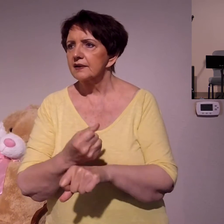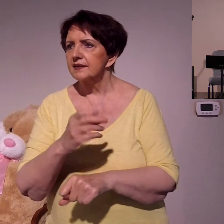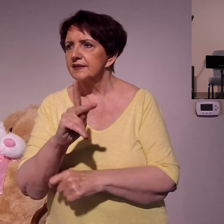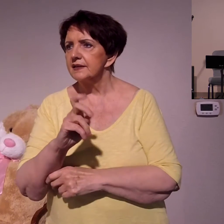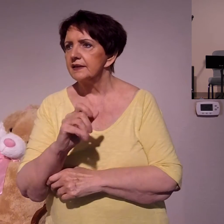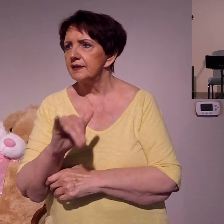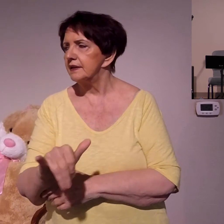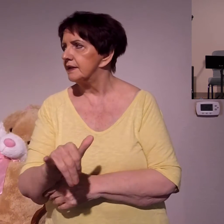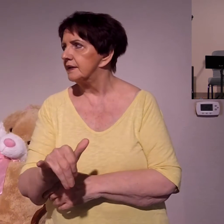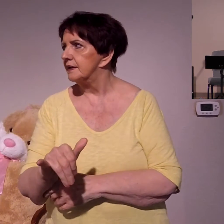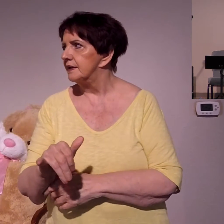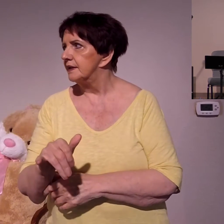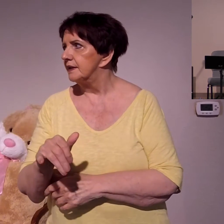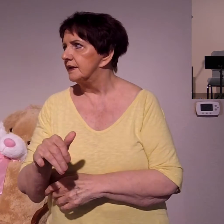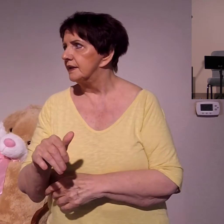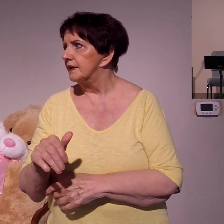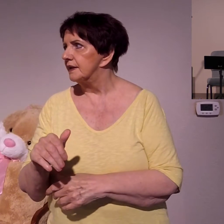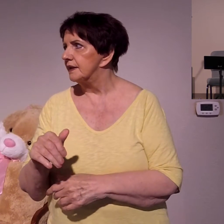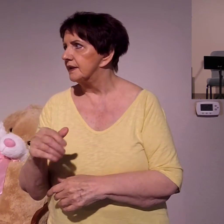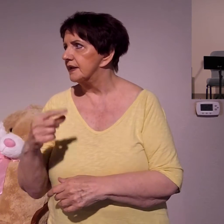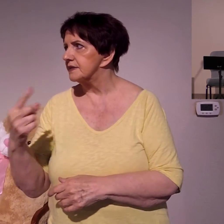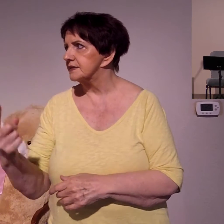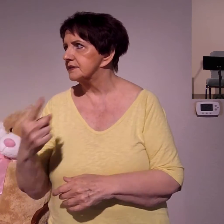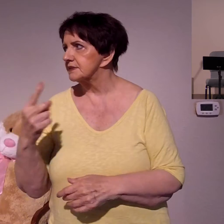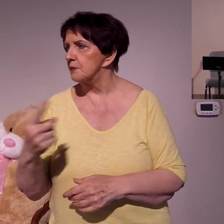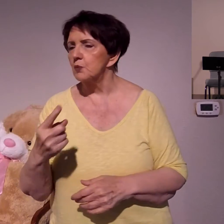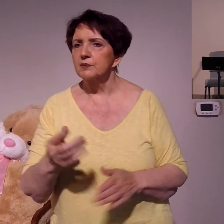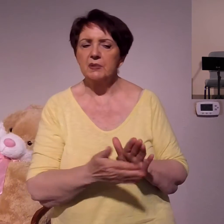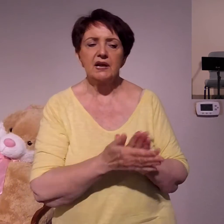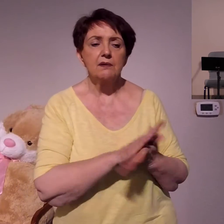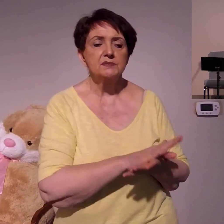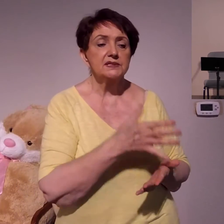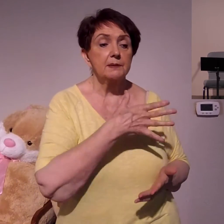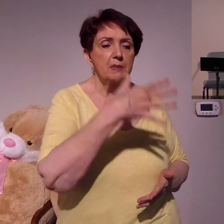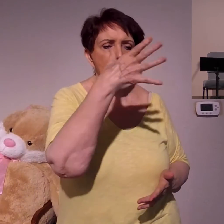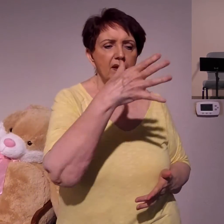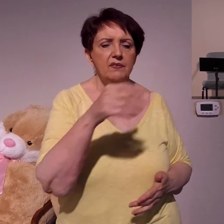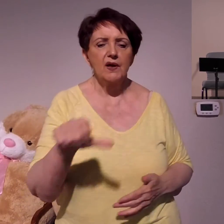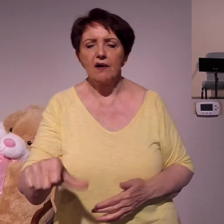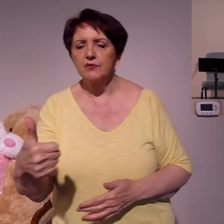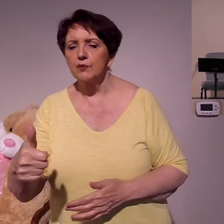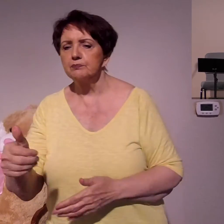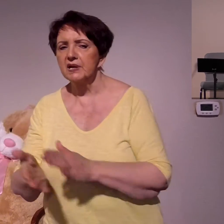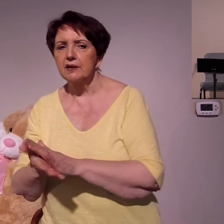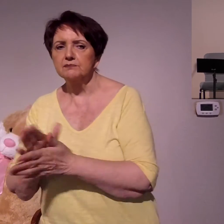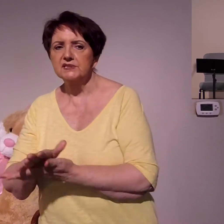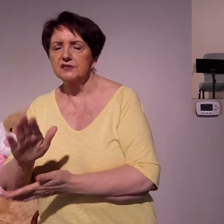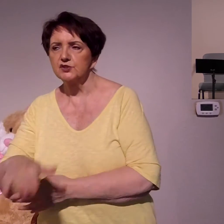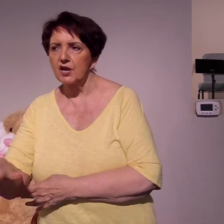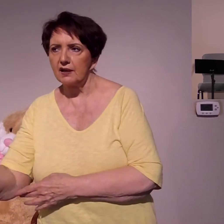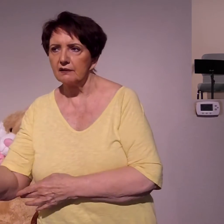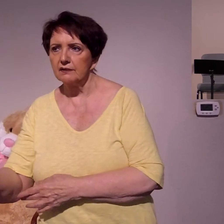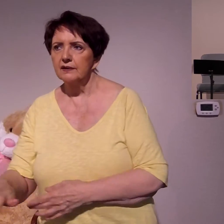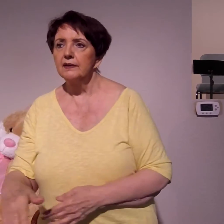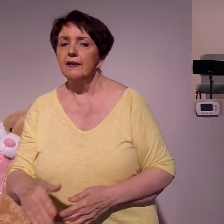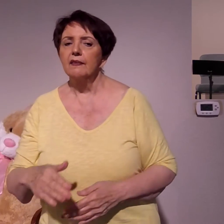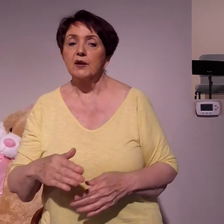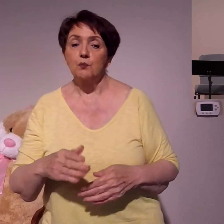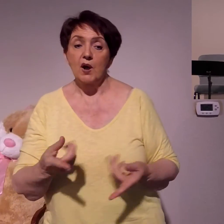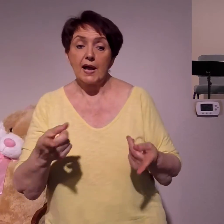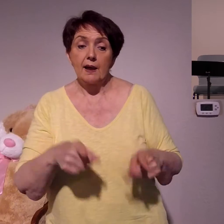Yes. Yay. Thanks, Valerie. Awesome. Thank you. We got right there. All right, another hand over here. Let me just also say another